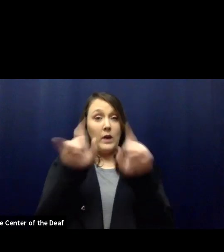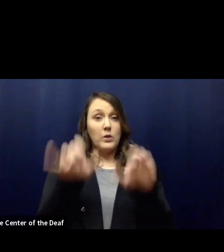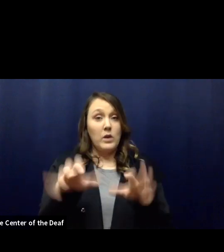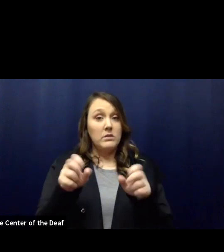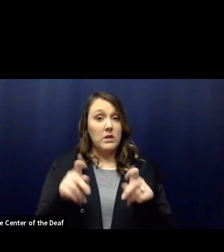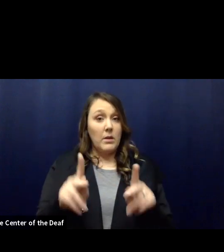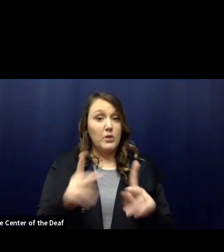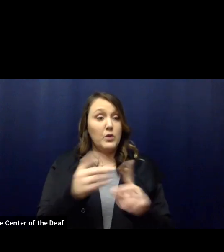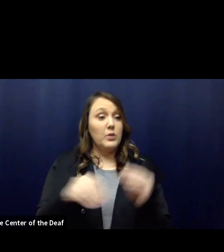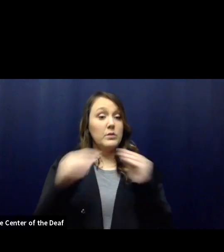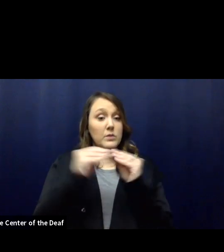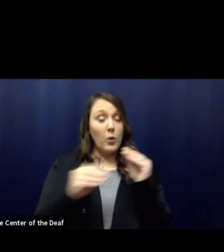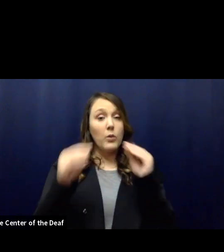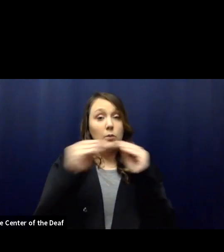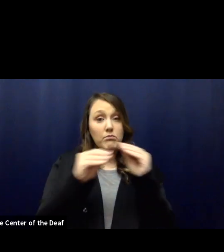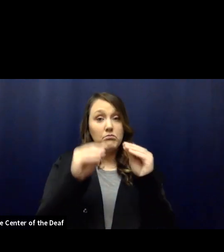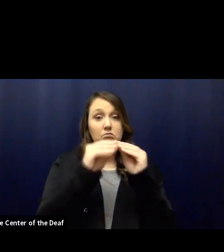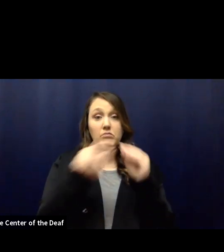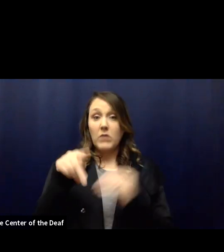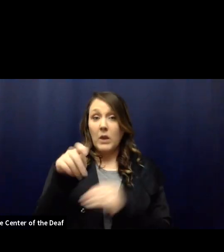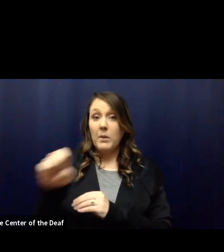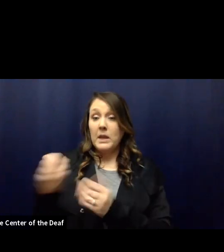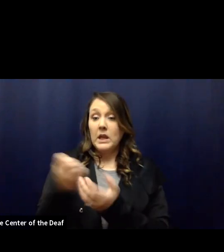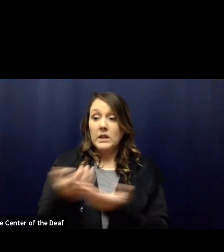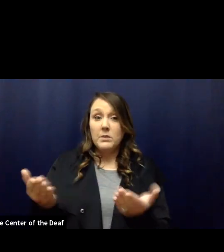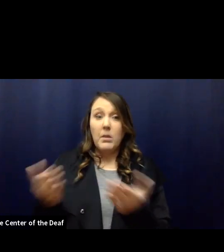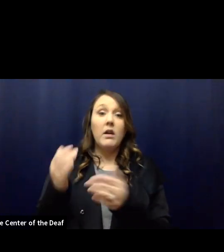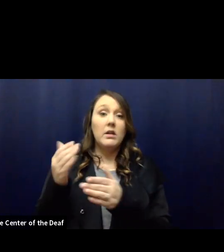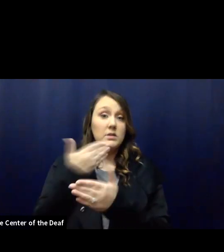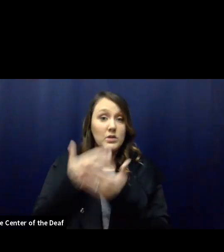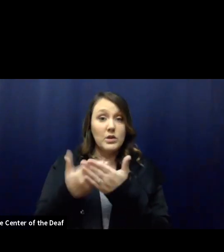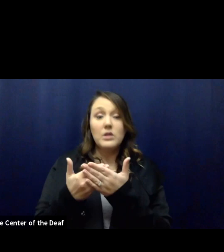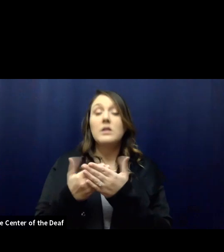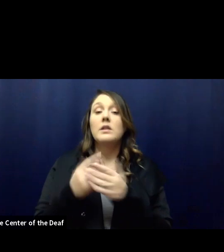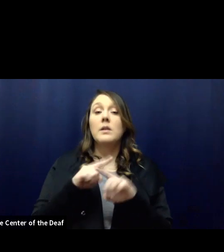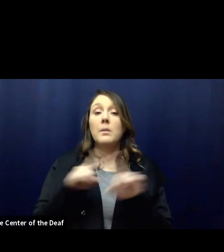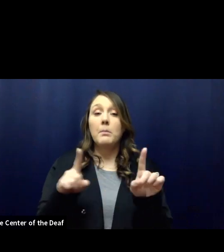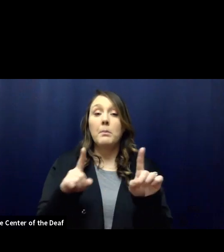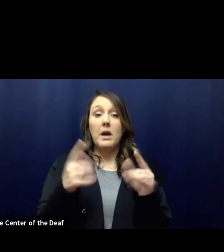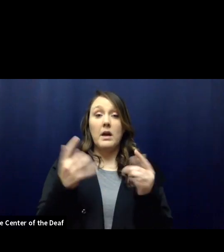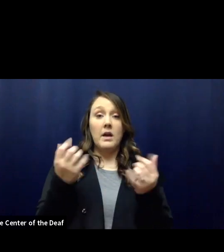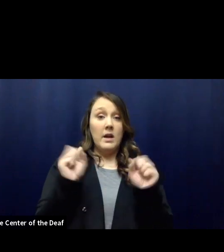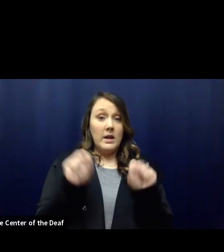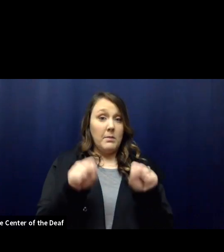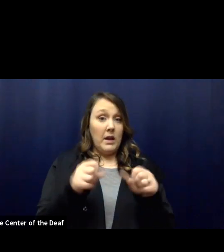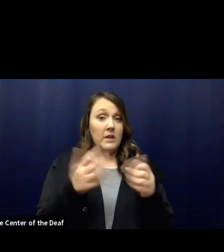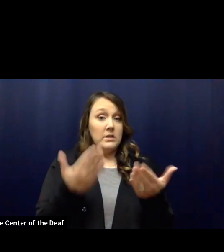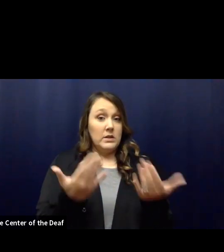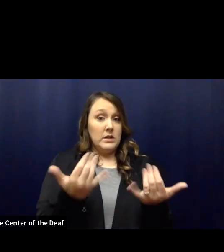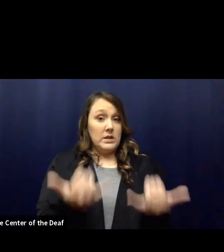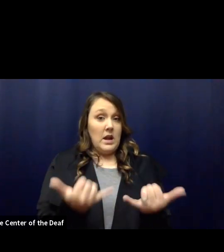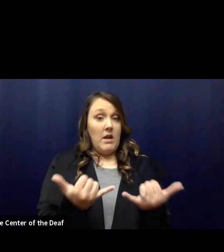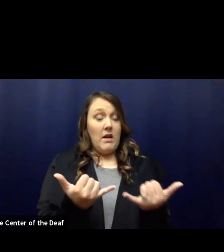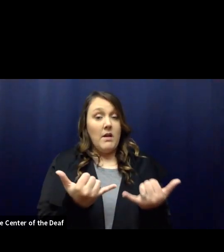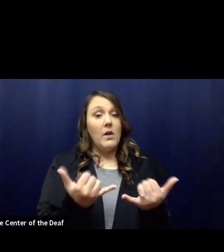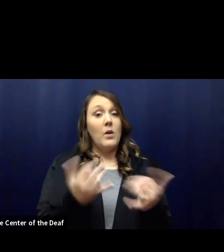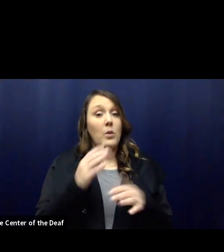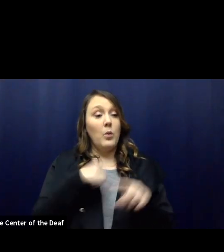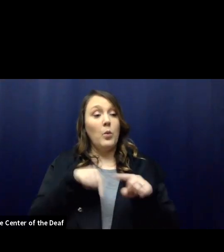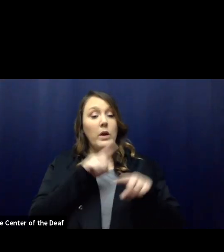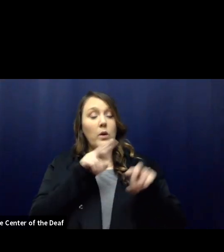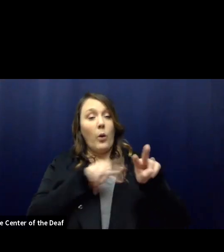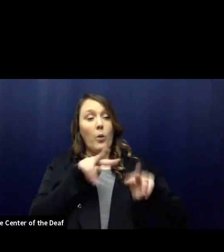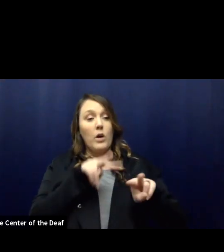to expand. Our PPE supply chain is adequate, but capacity now remains on our watch list, not because